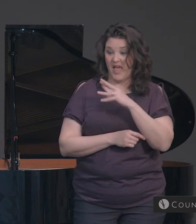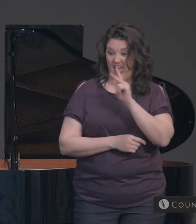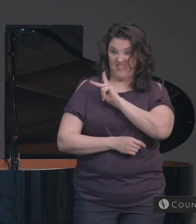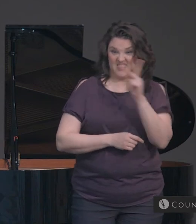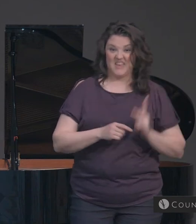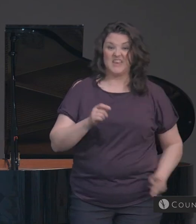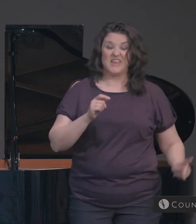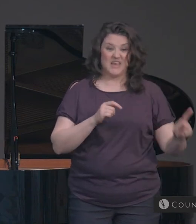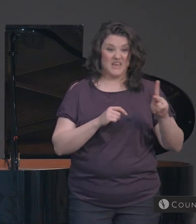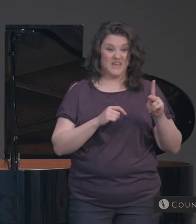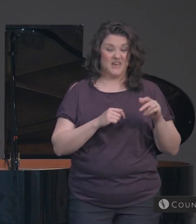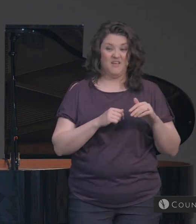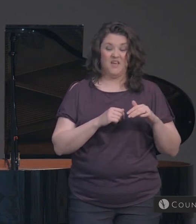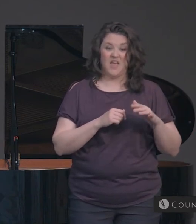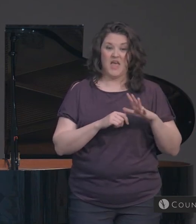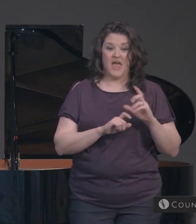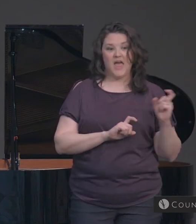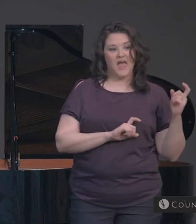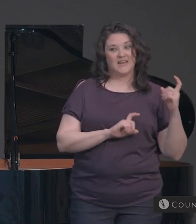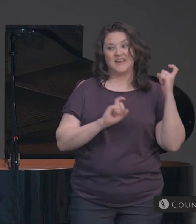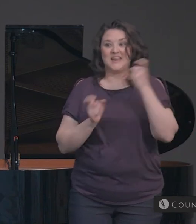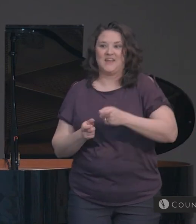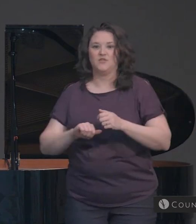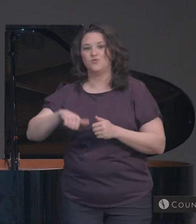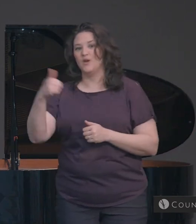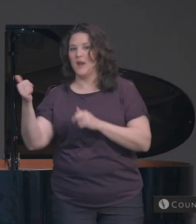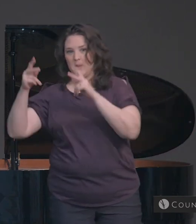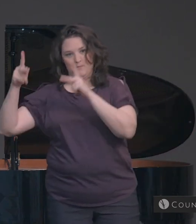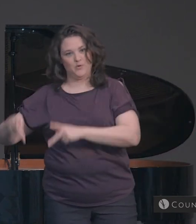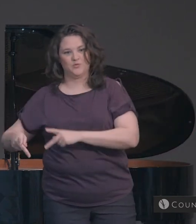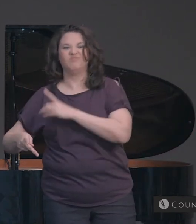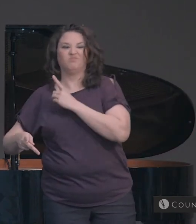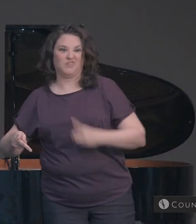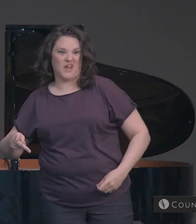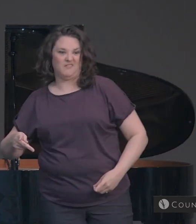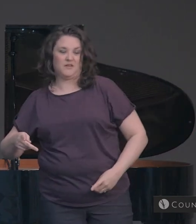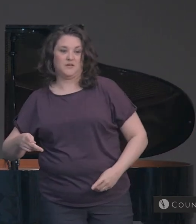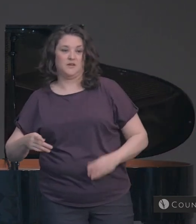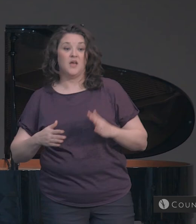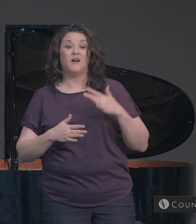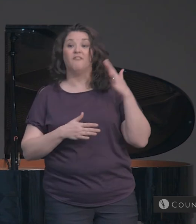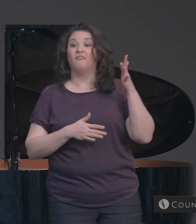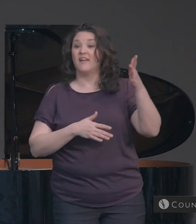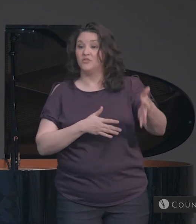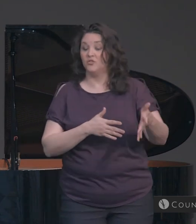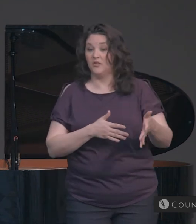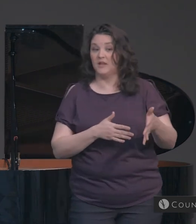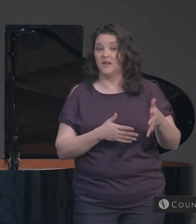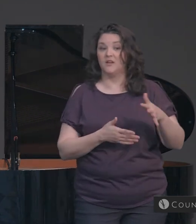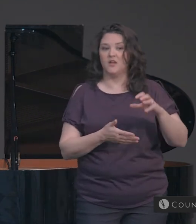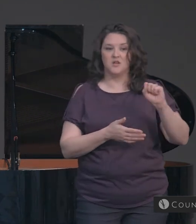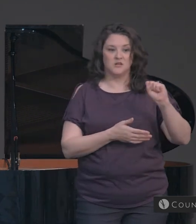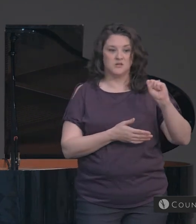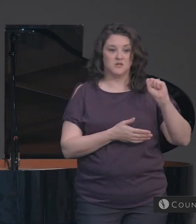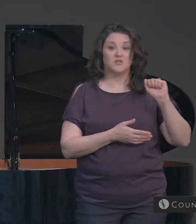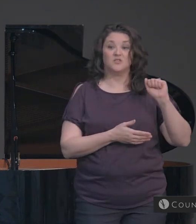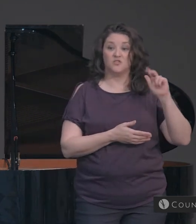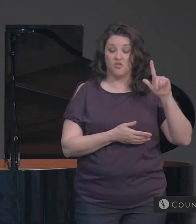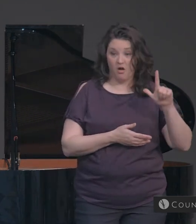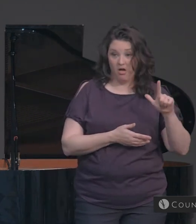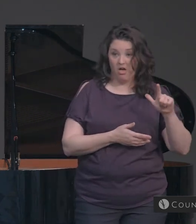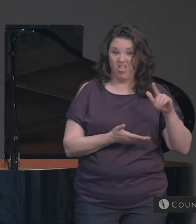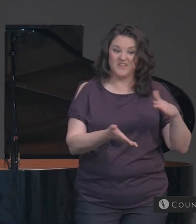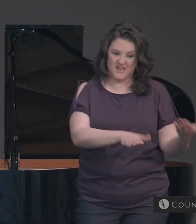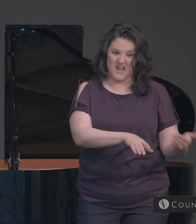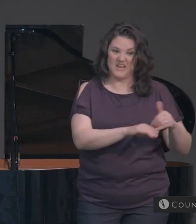and he gave it to another. And eventually, Saul died in battle. And